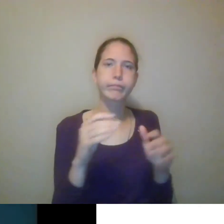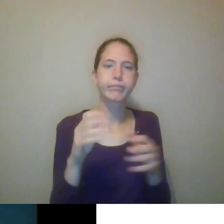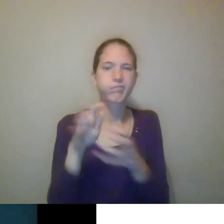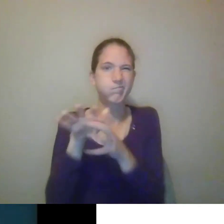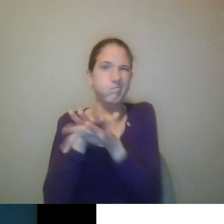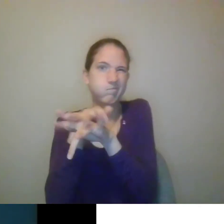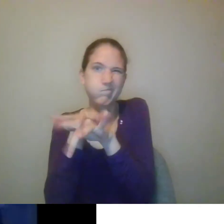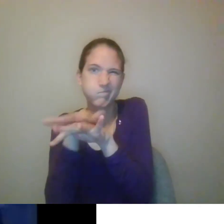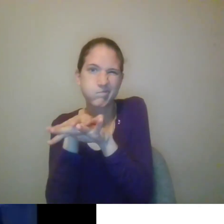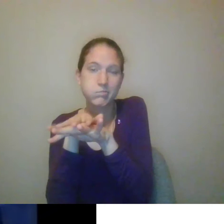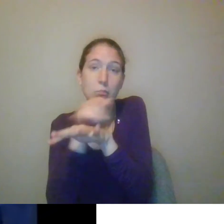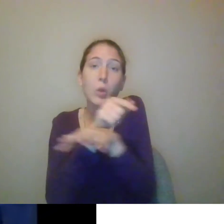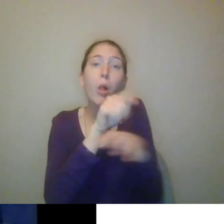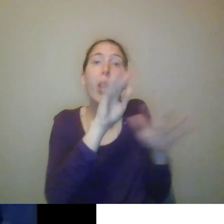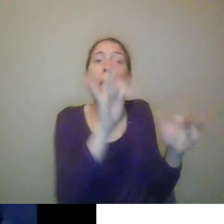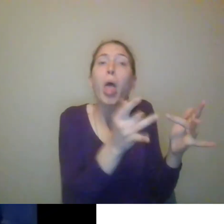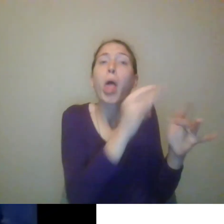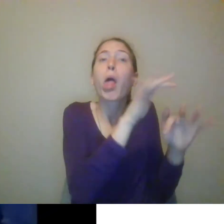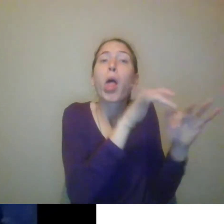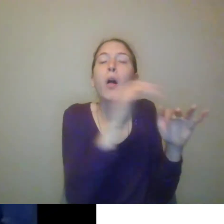Katie.